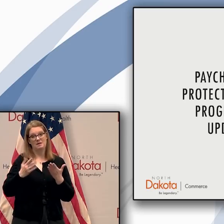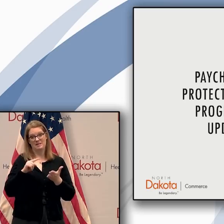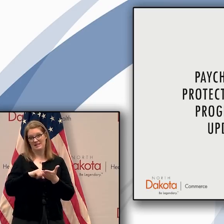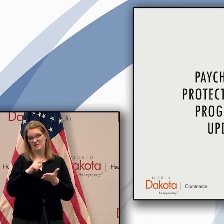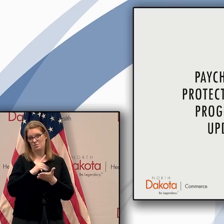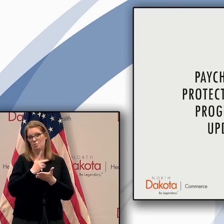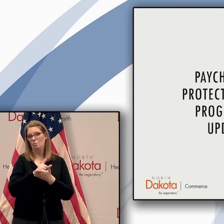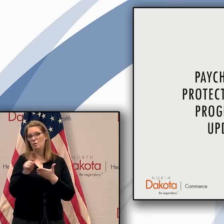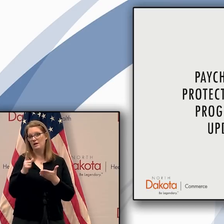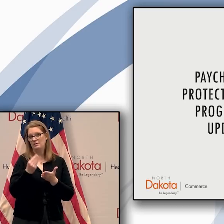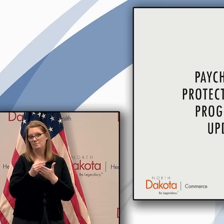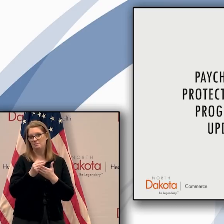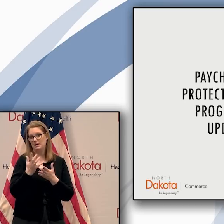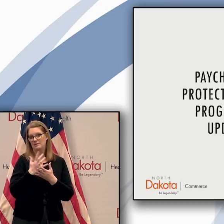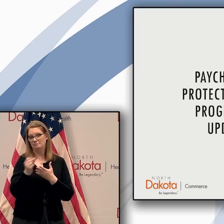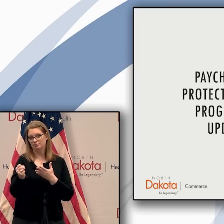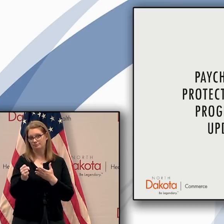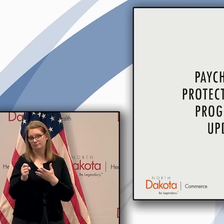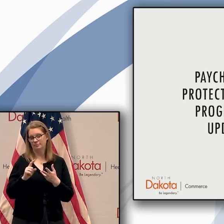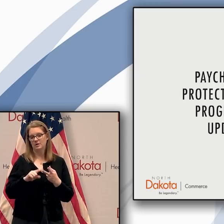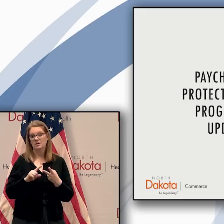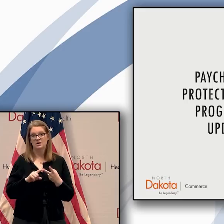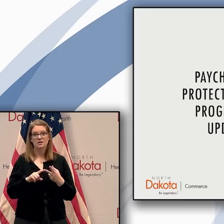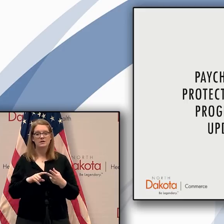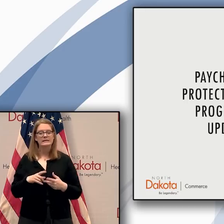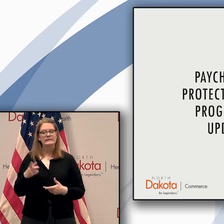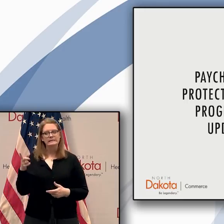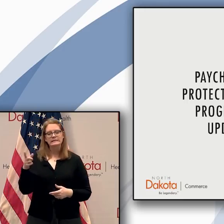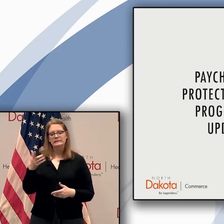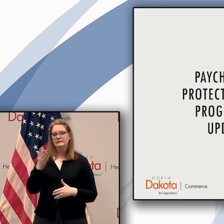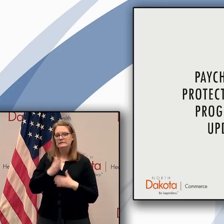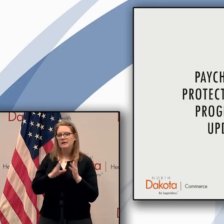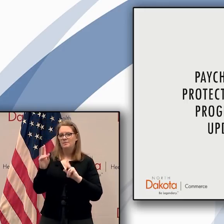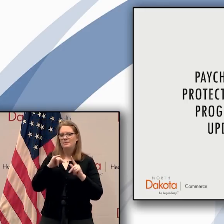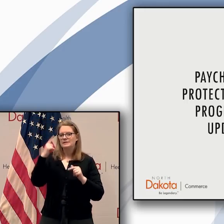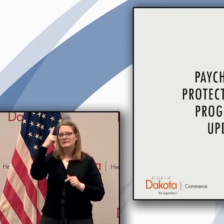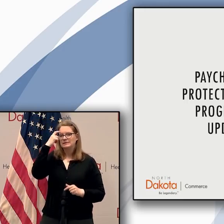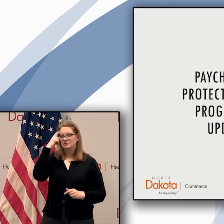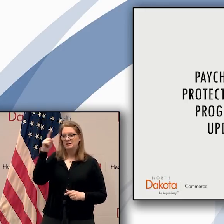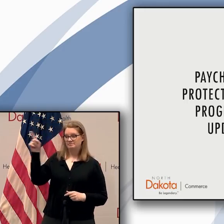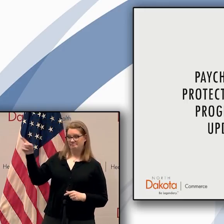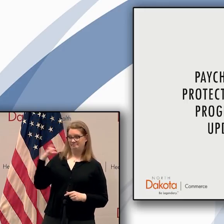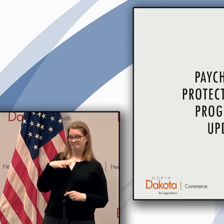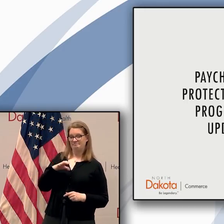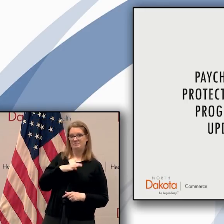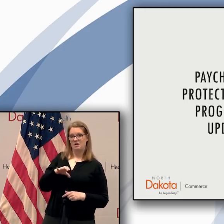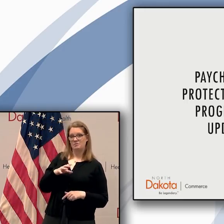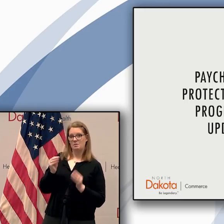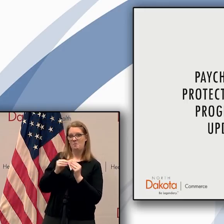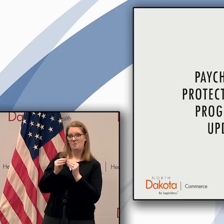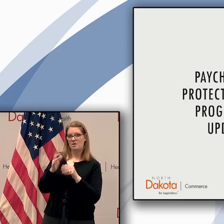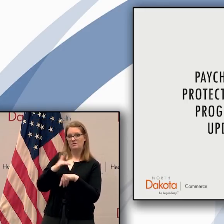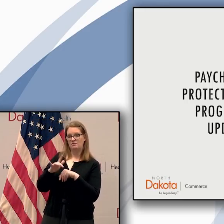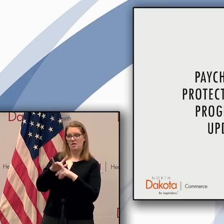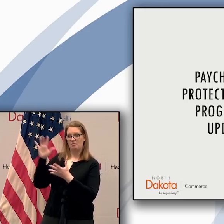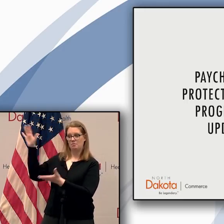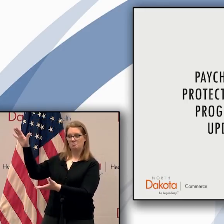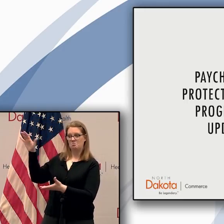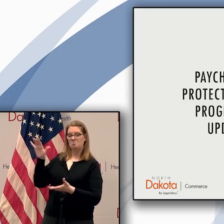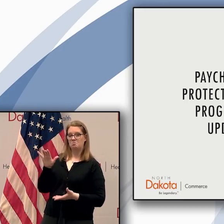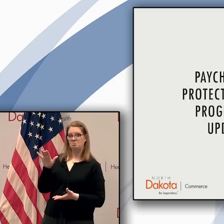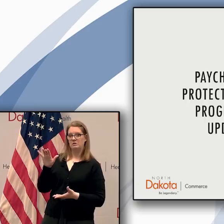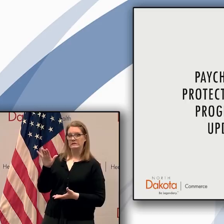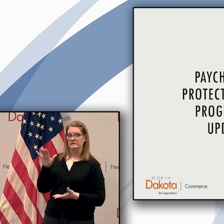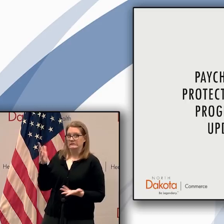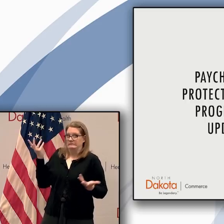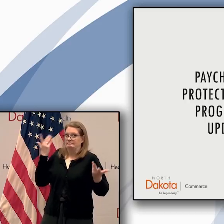week. While it's been widely reported that Congress will act to make more money available to fund these programs, we continue to